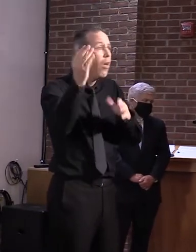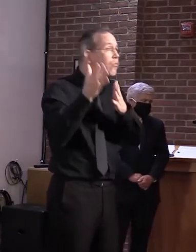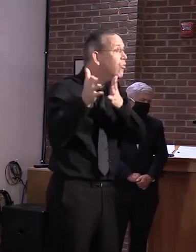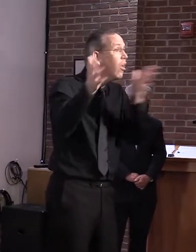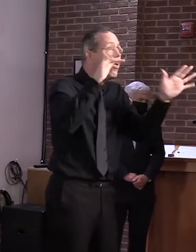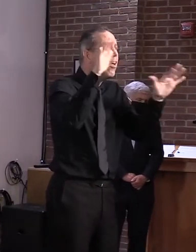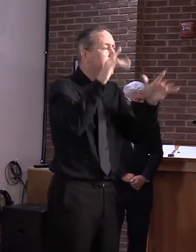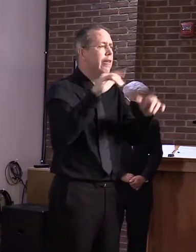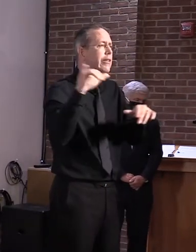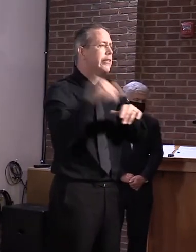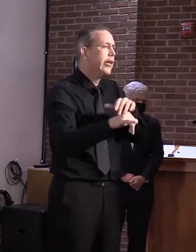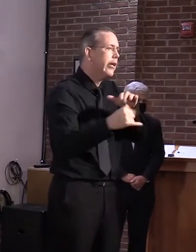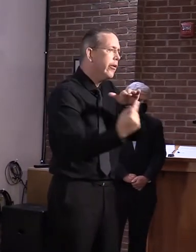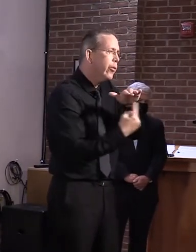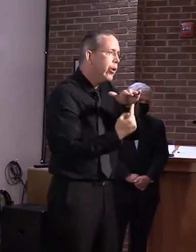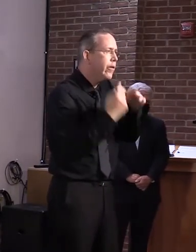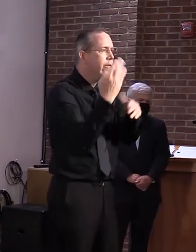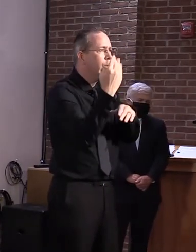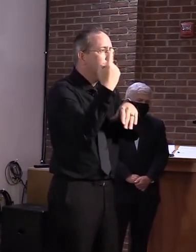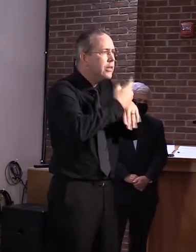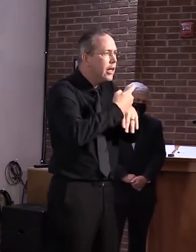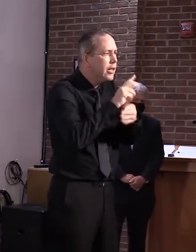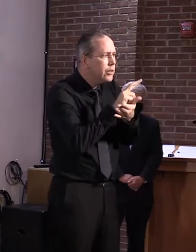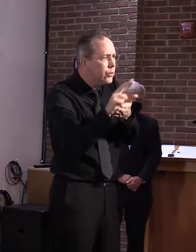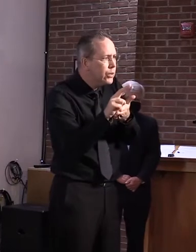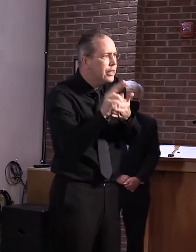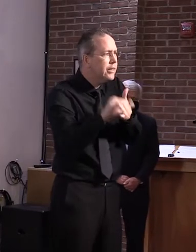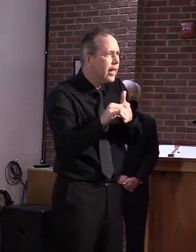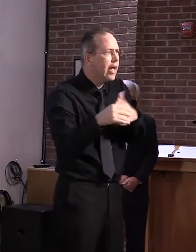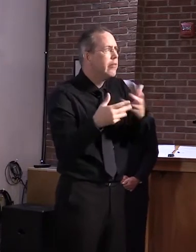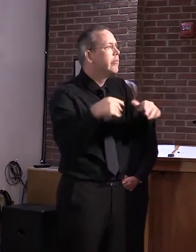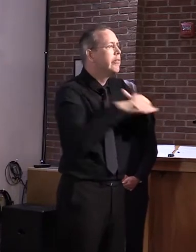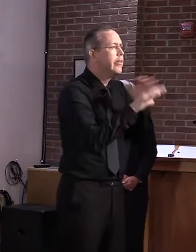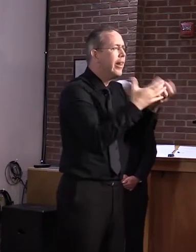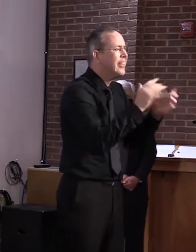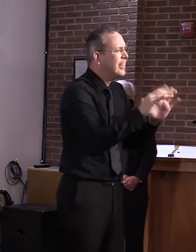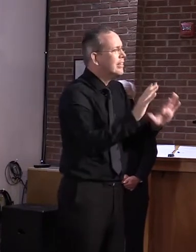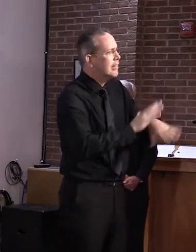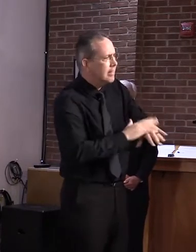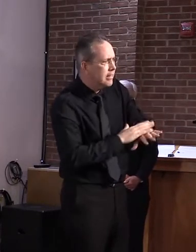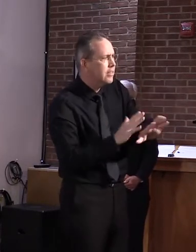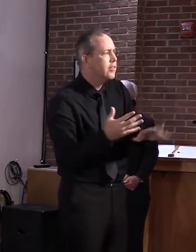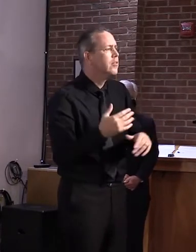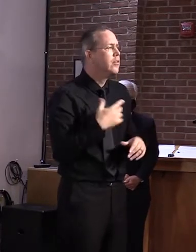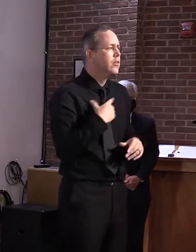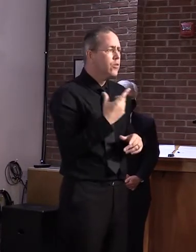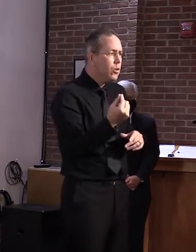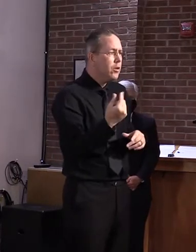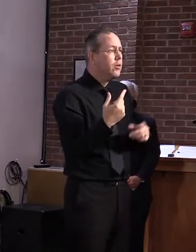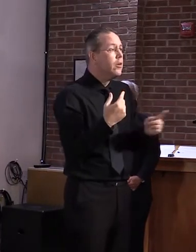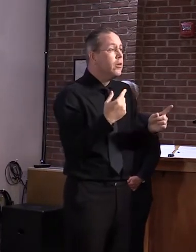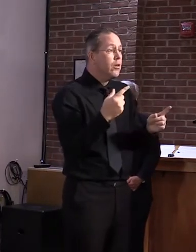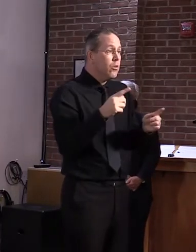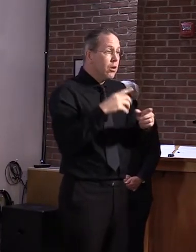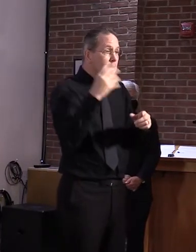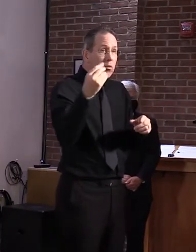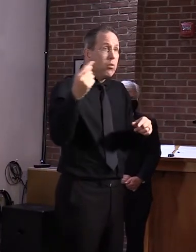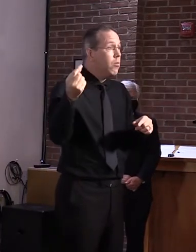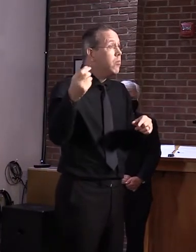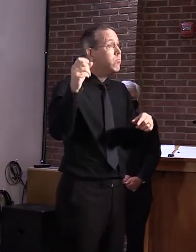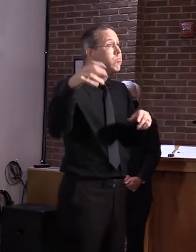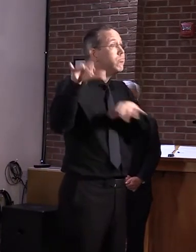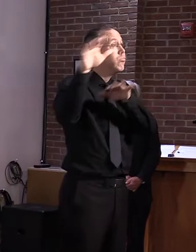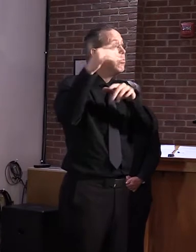students. We're trying to keep them in Vermont, which is one of the safest states in the union, and we want to keep it that